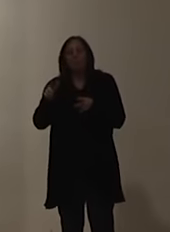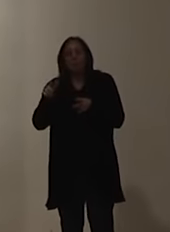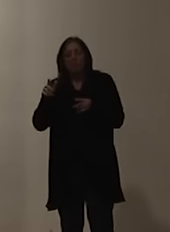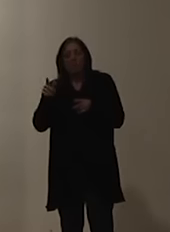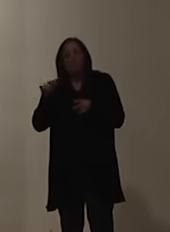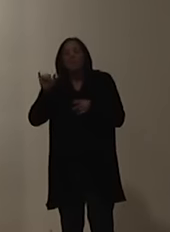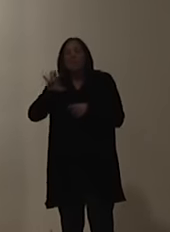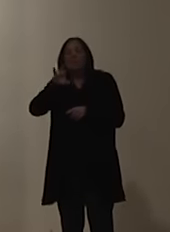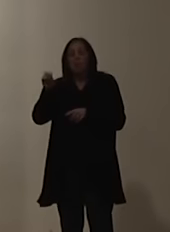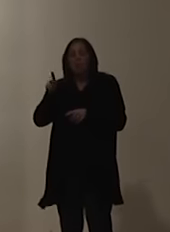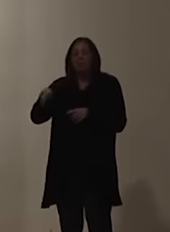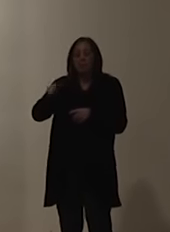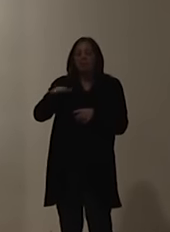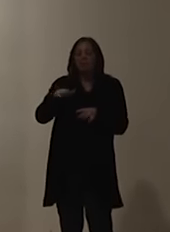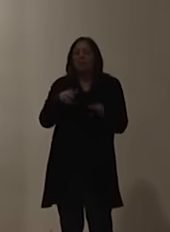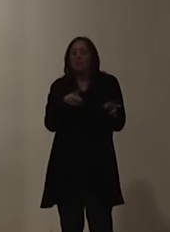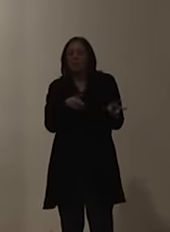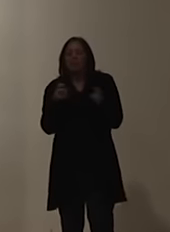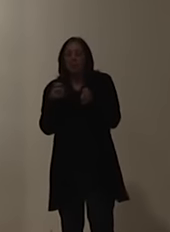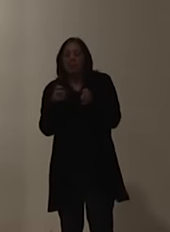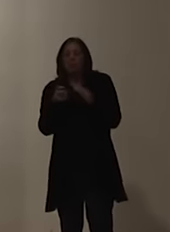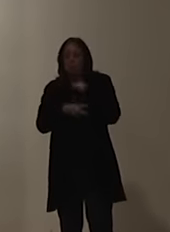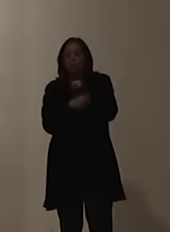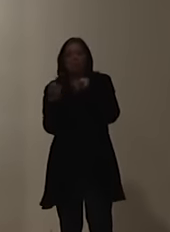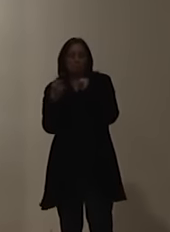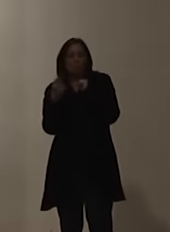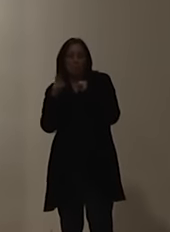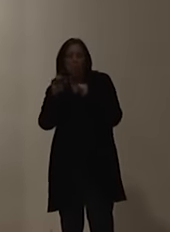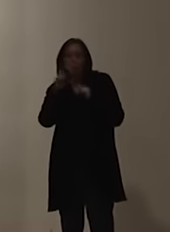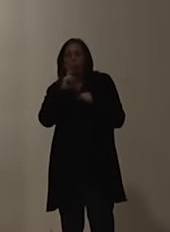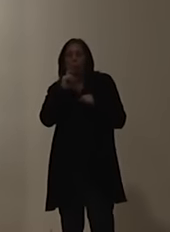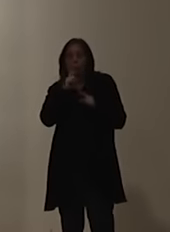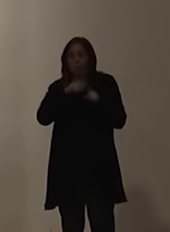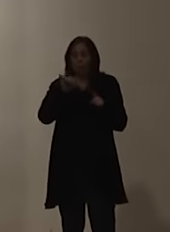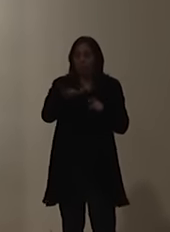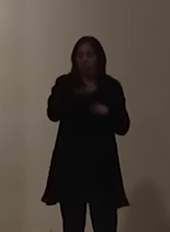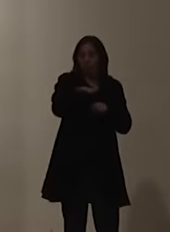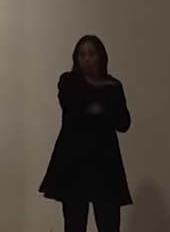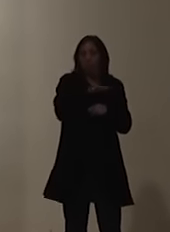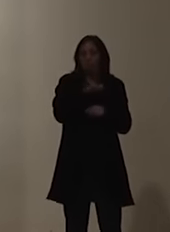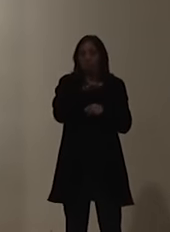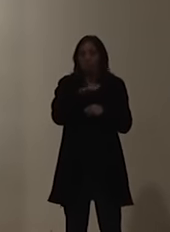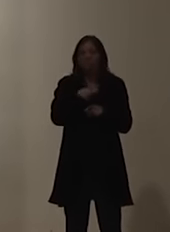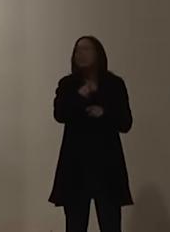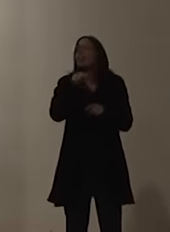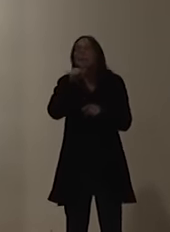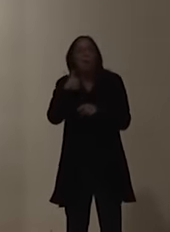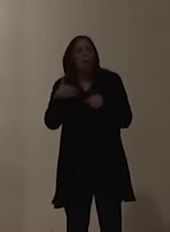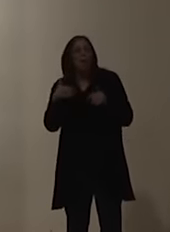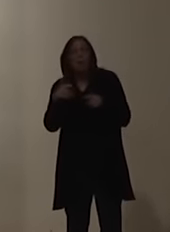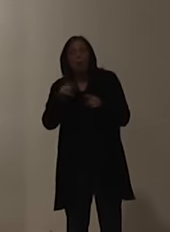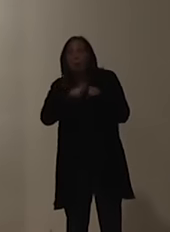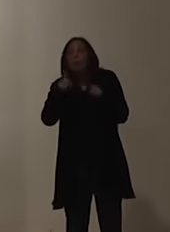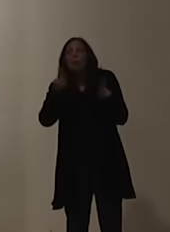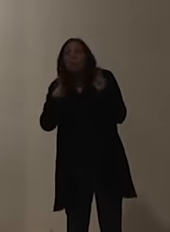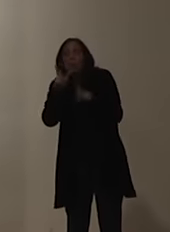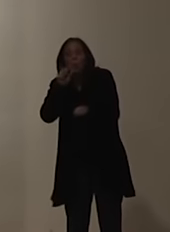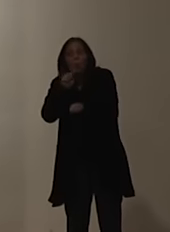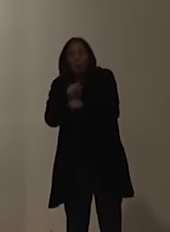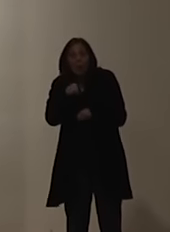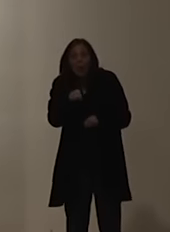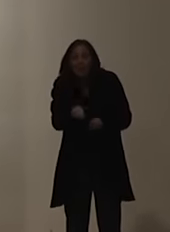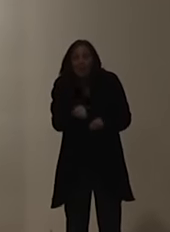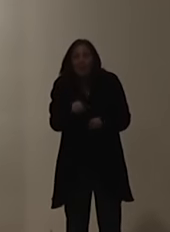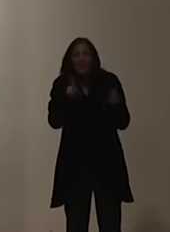gloves, oh, the pain, you know, to not have what got called PPE, personal protective equipment.